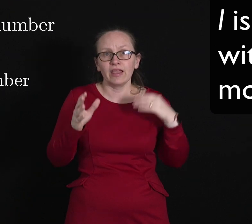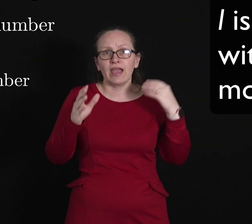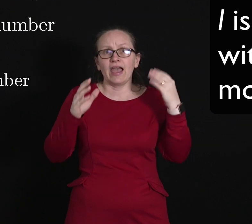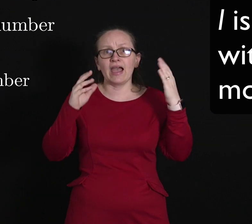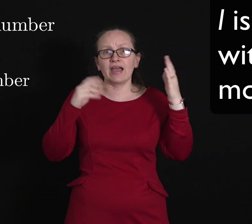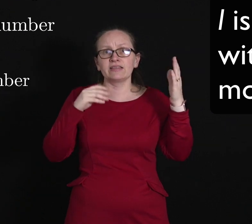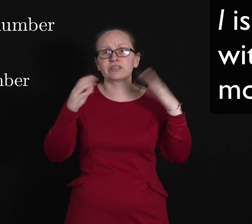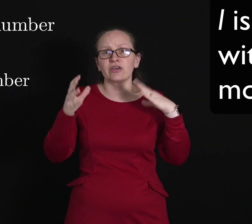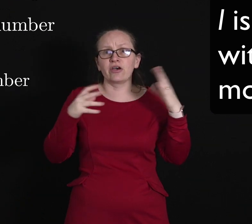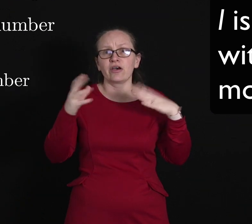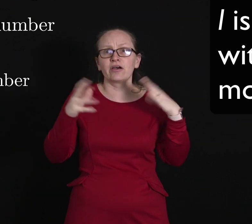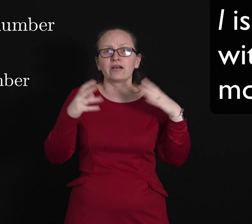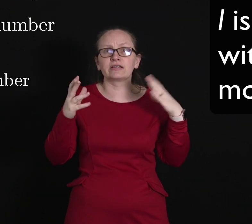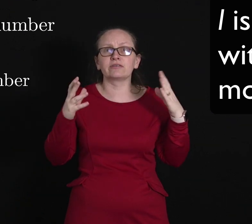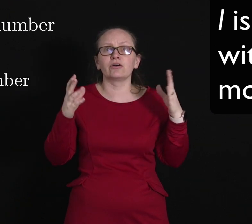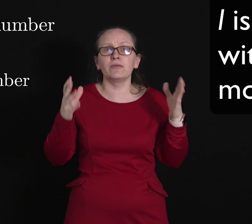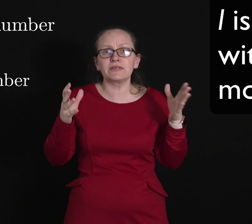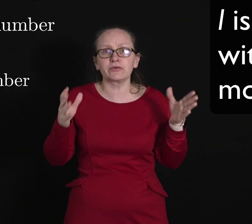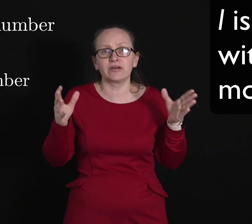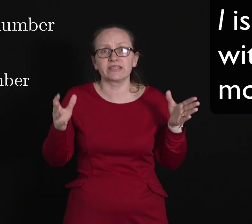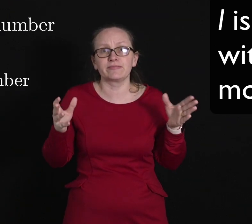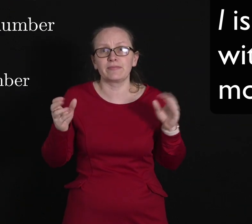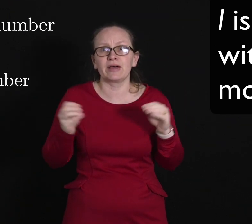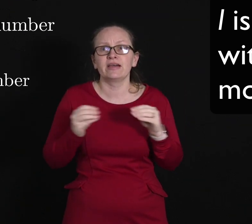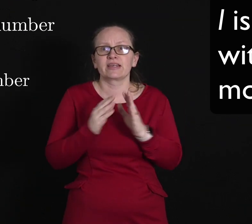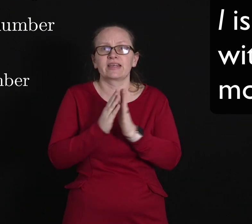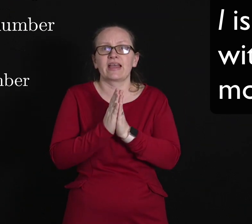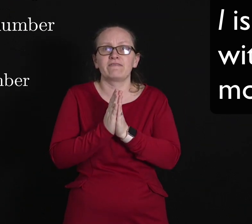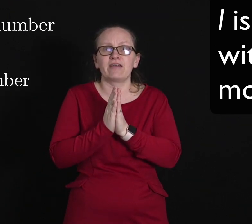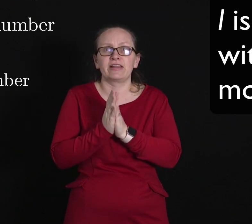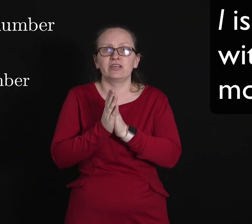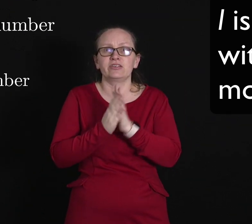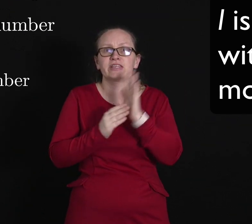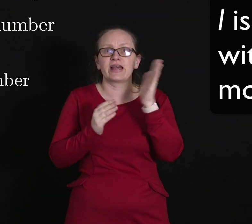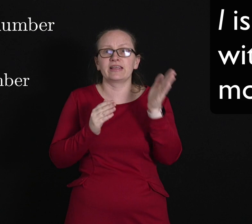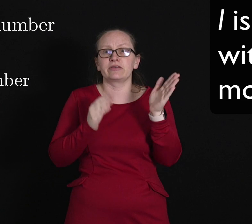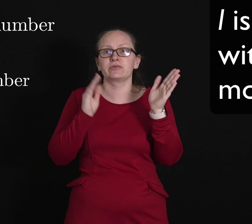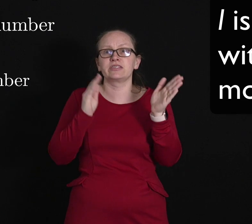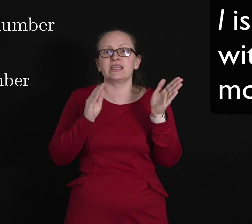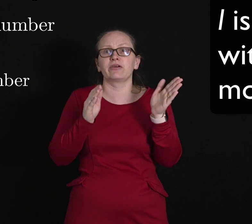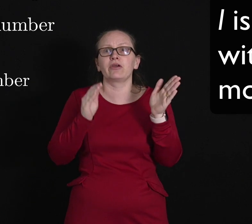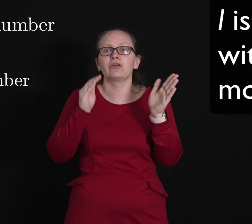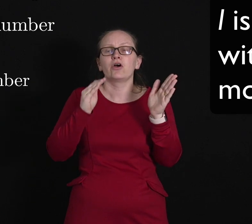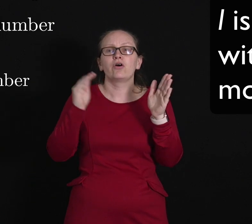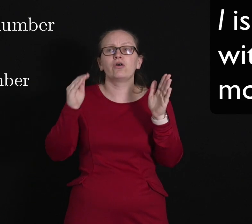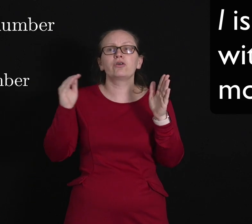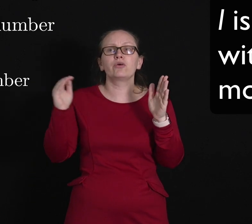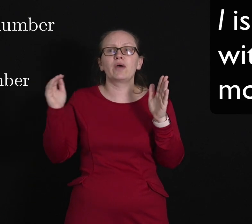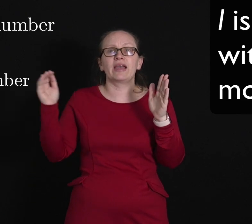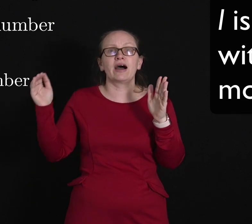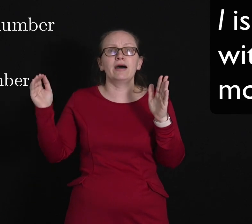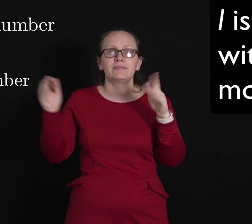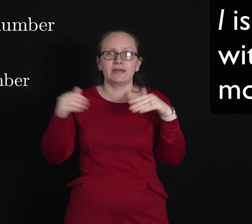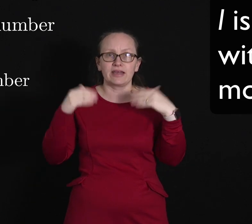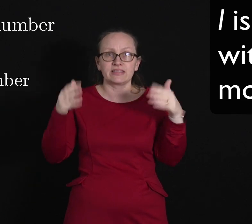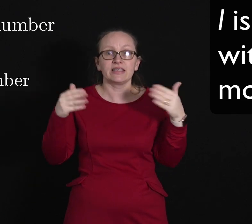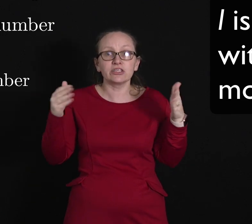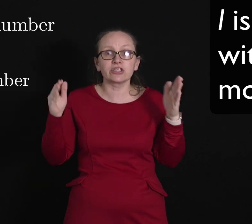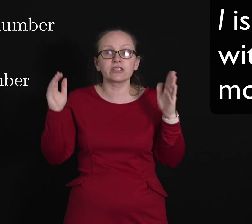And the orbital quantum number can have values L equals zero all the way up as integers